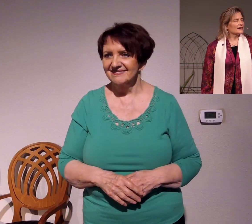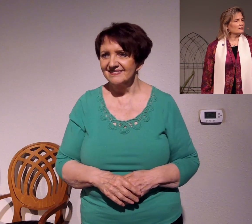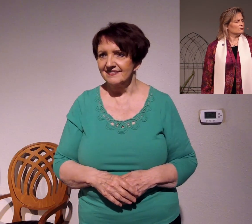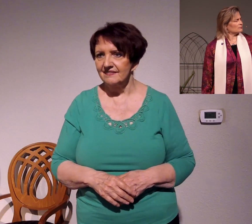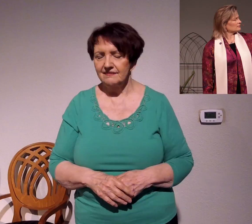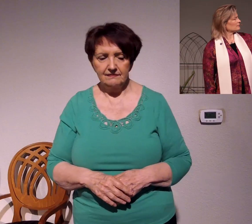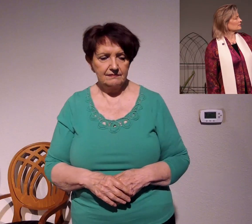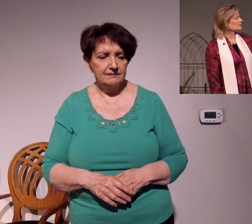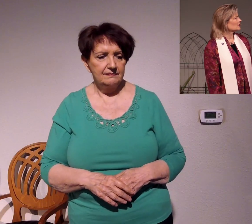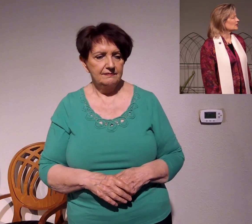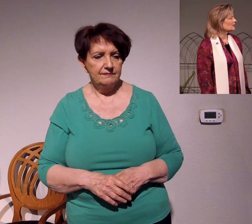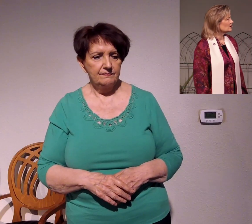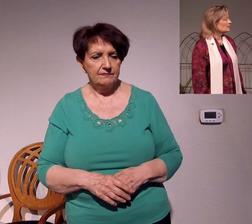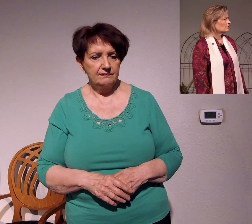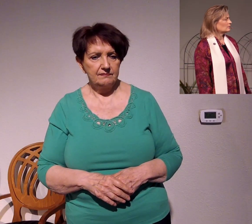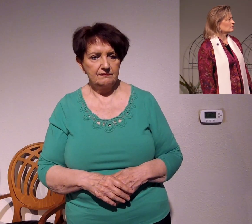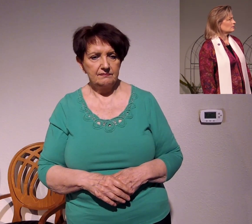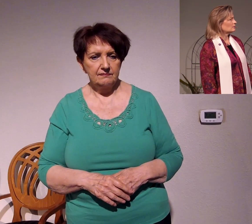He said,